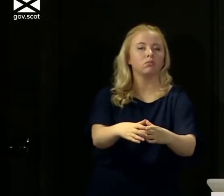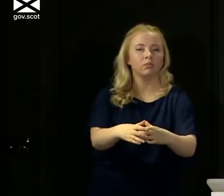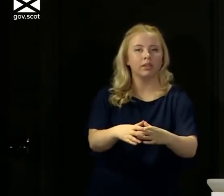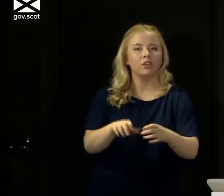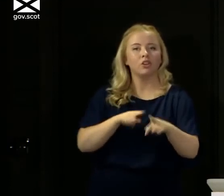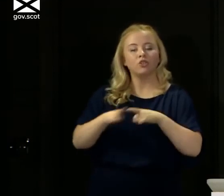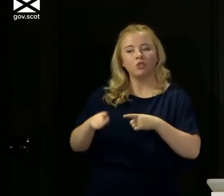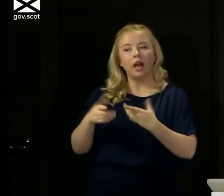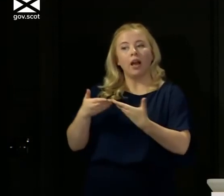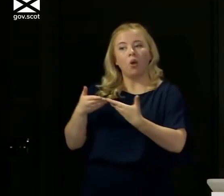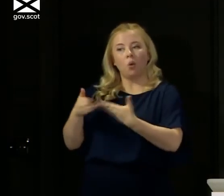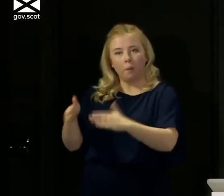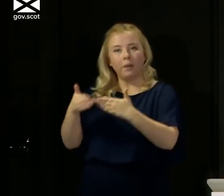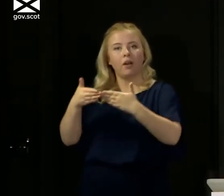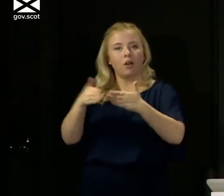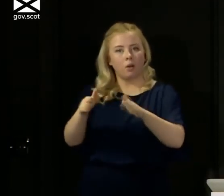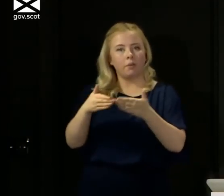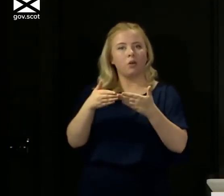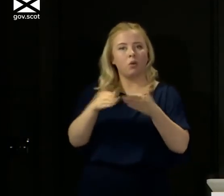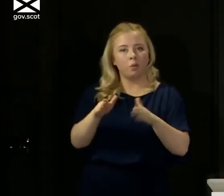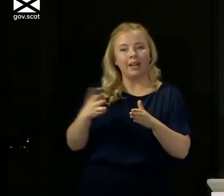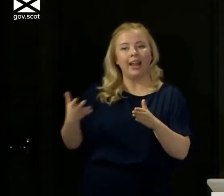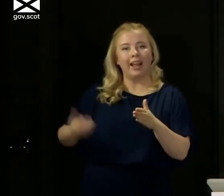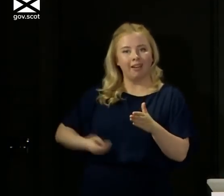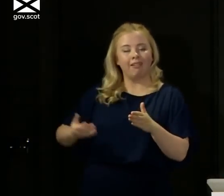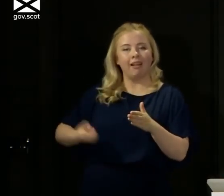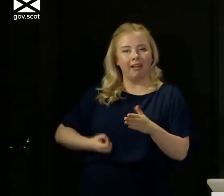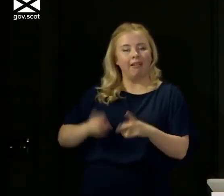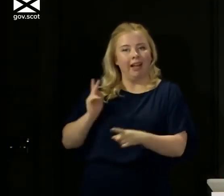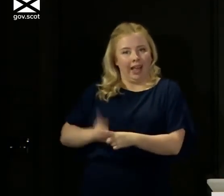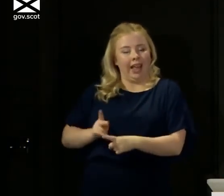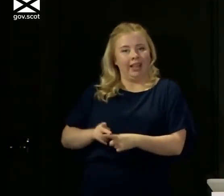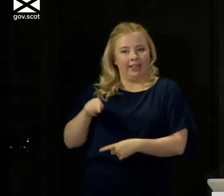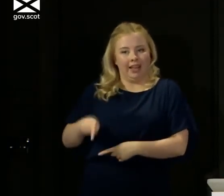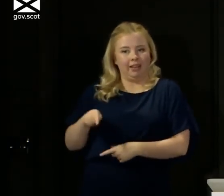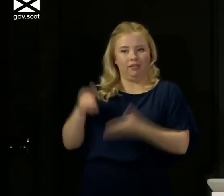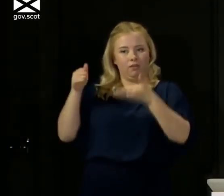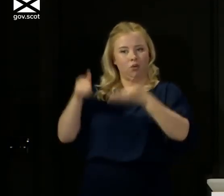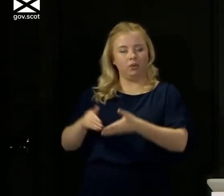so that they can start earning money again. That's what all of us need to remain focused on.